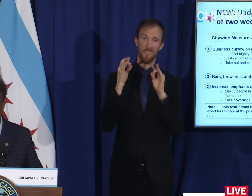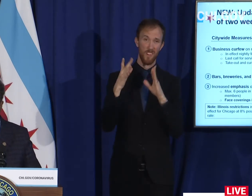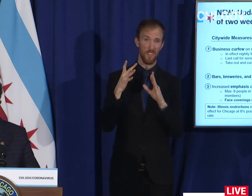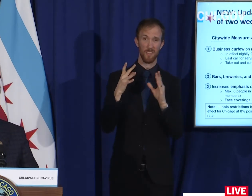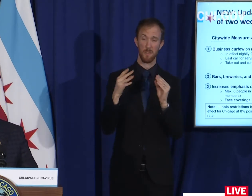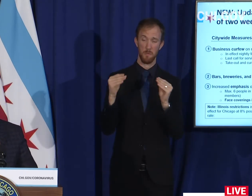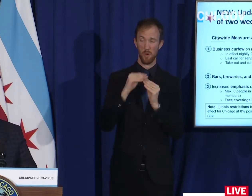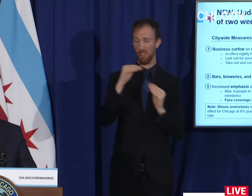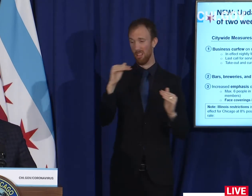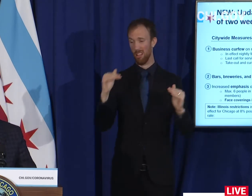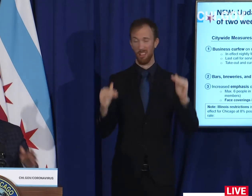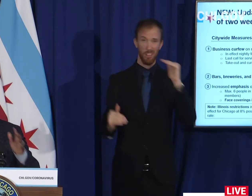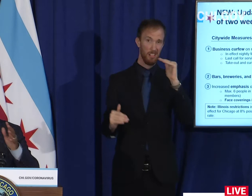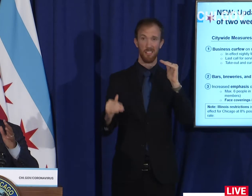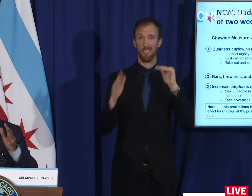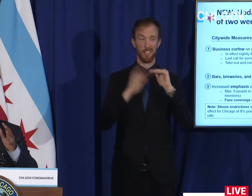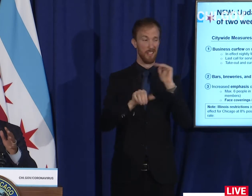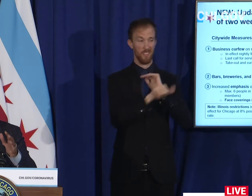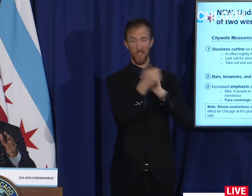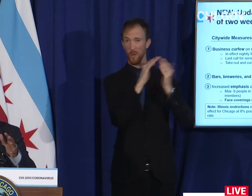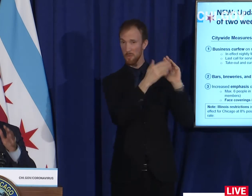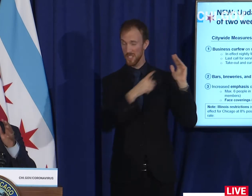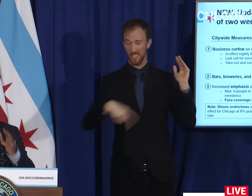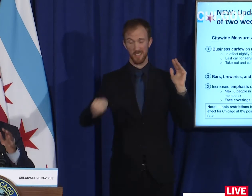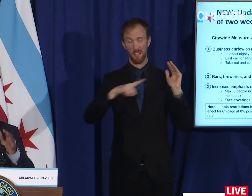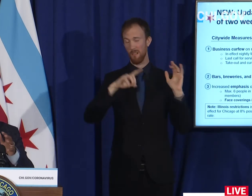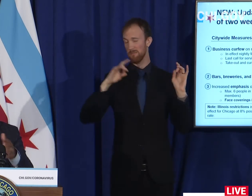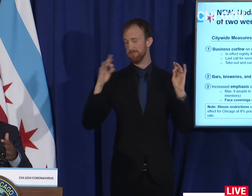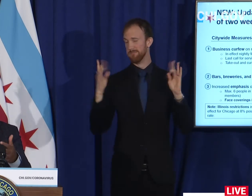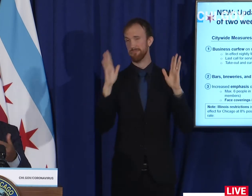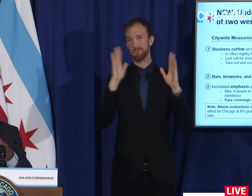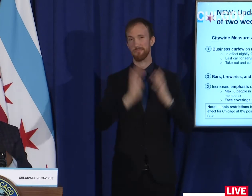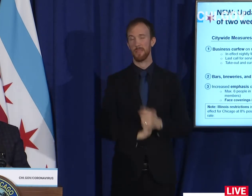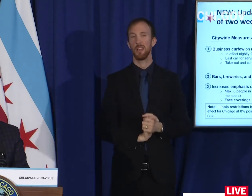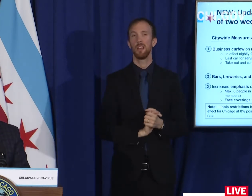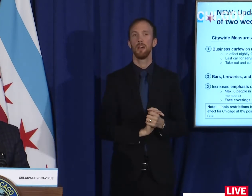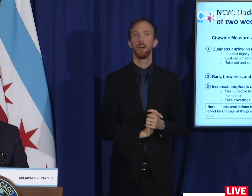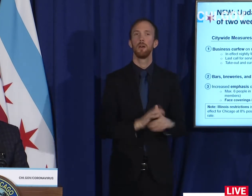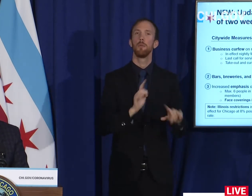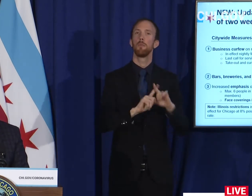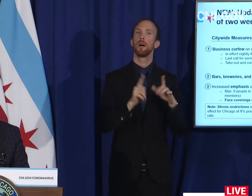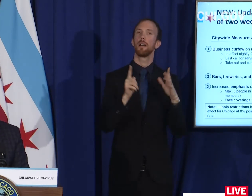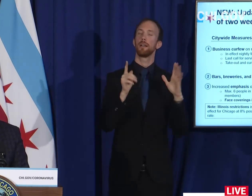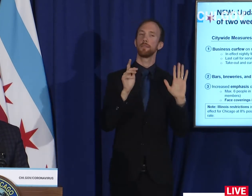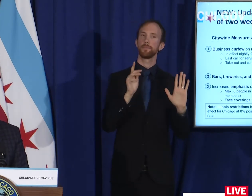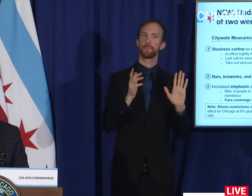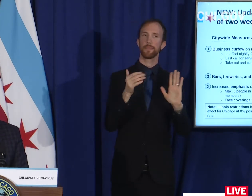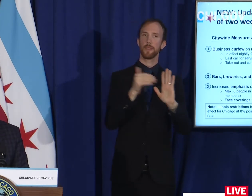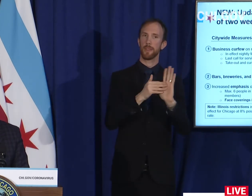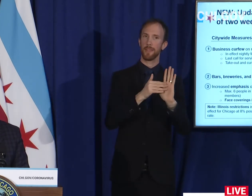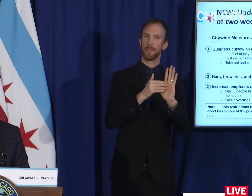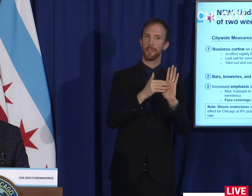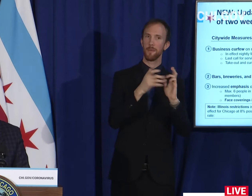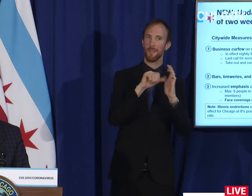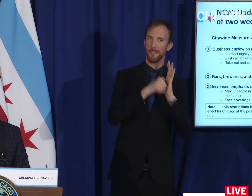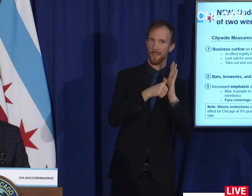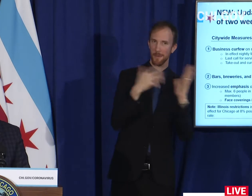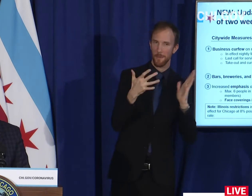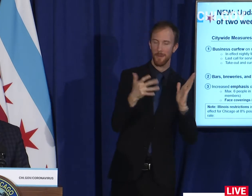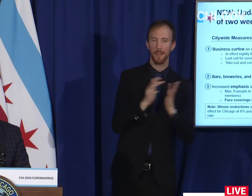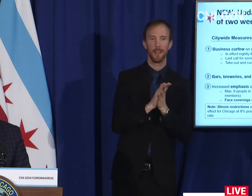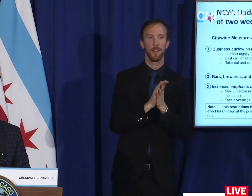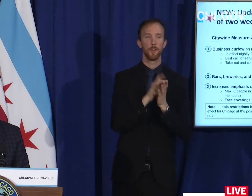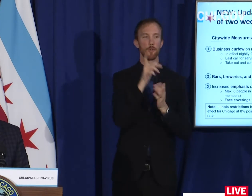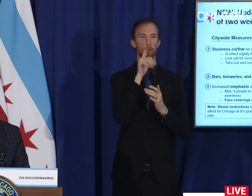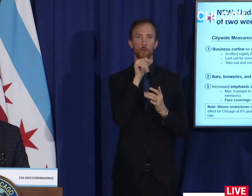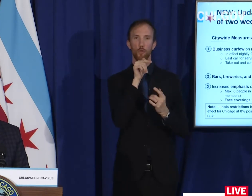disease. But I want to emphasize the one thing that each of us can control is who we come into contact